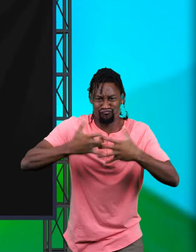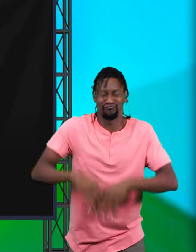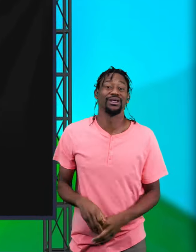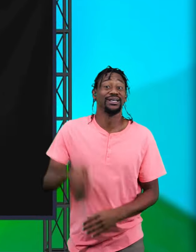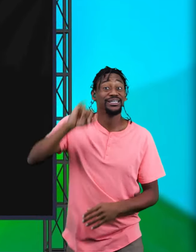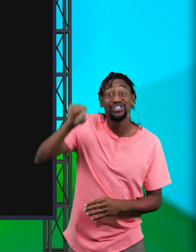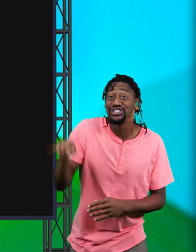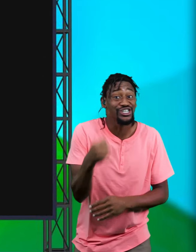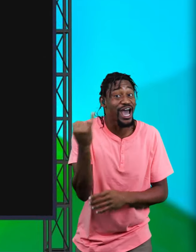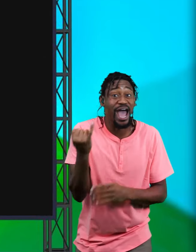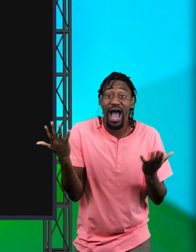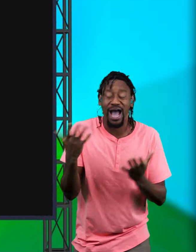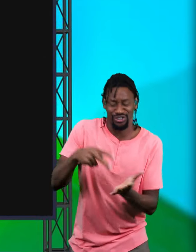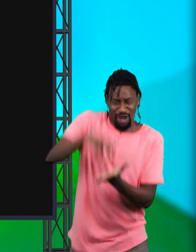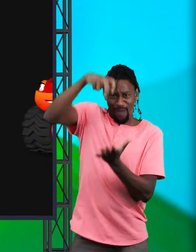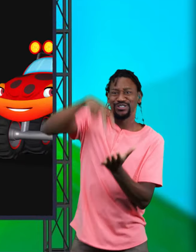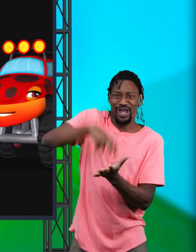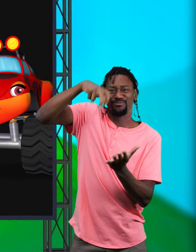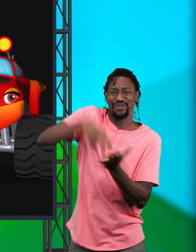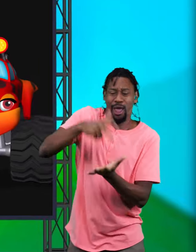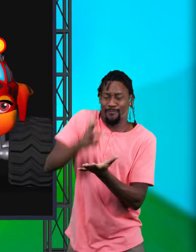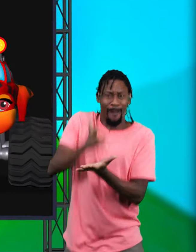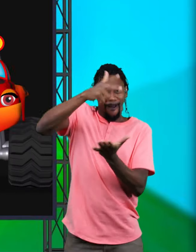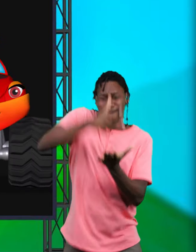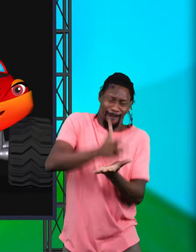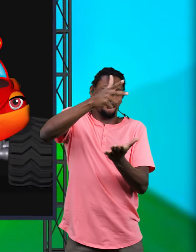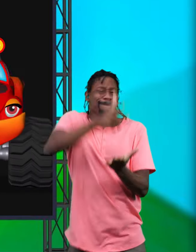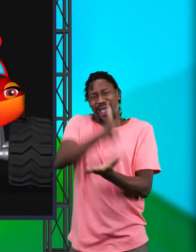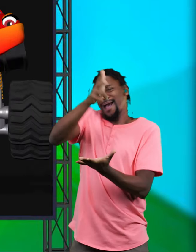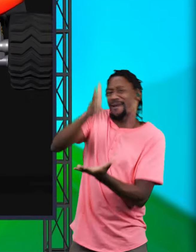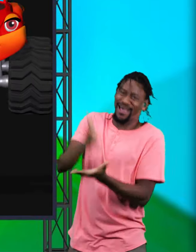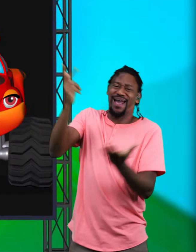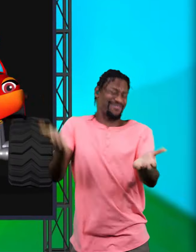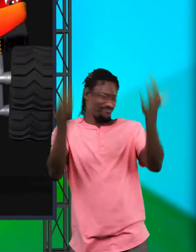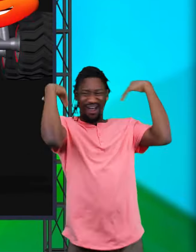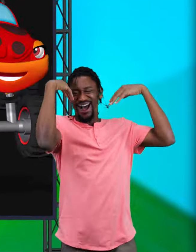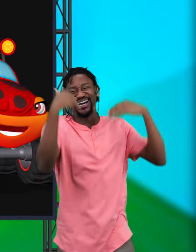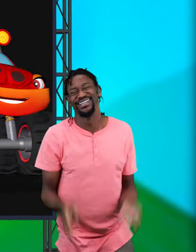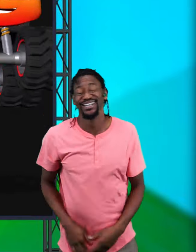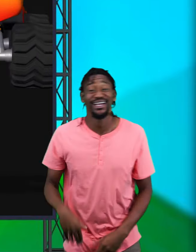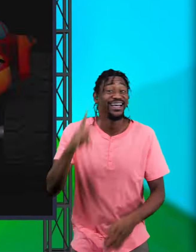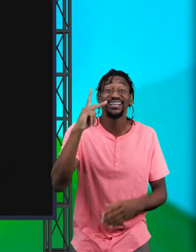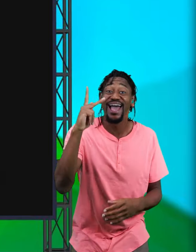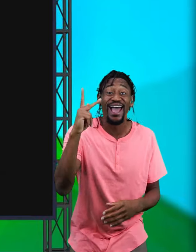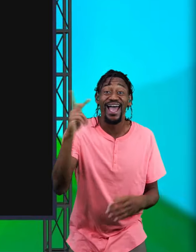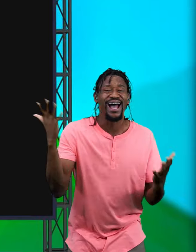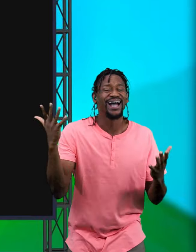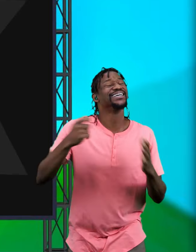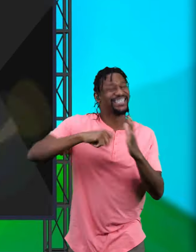Woo-hoo! J is for jump. Let's jump! Come on! Yippee! K is for